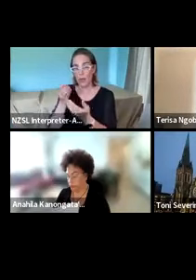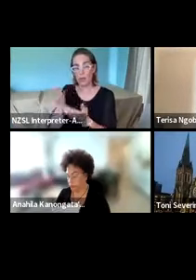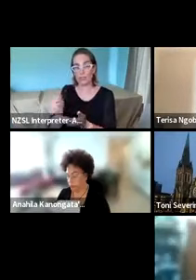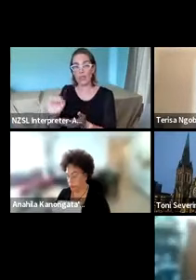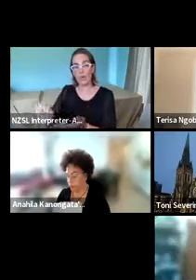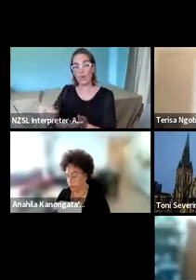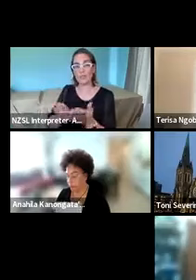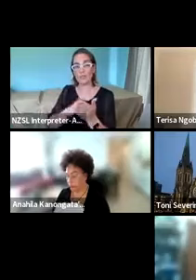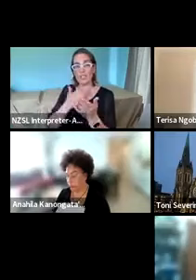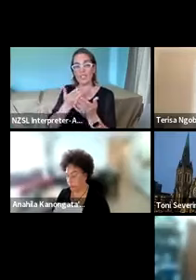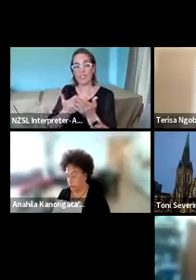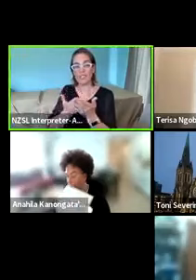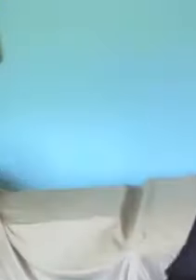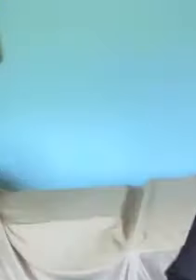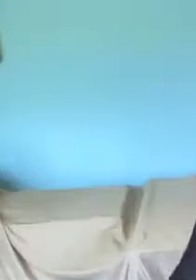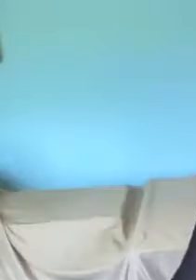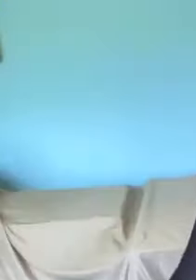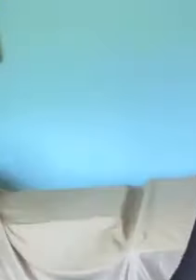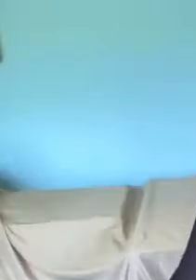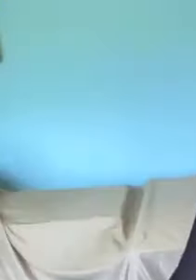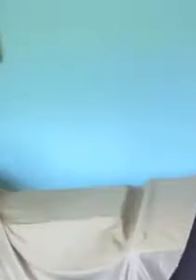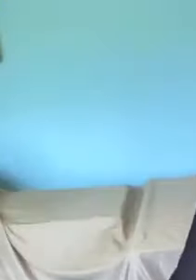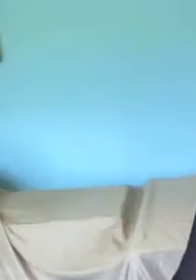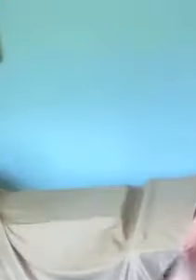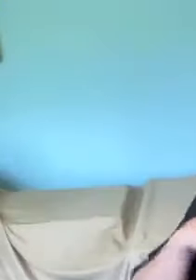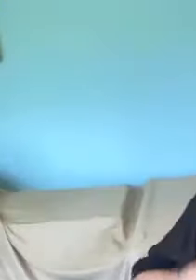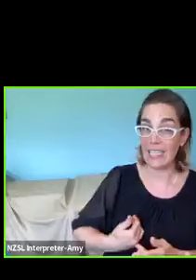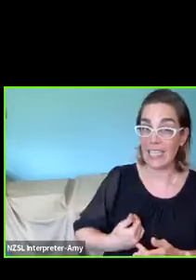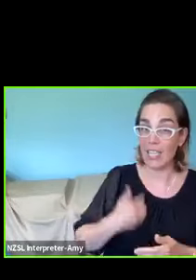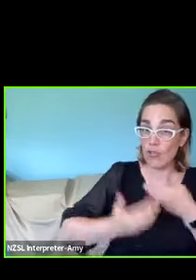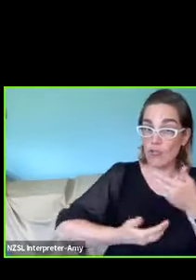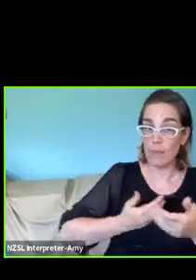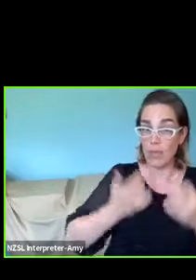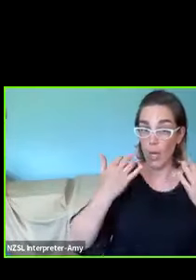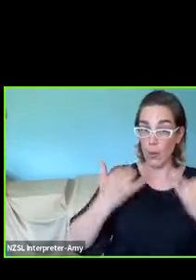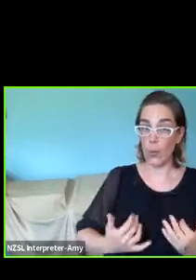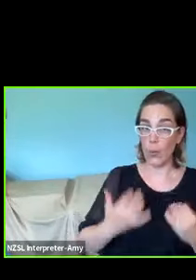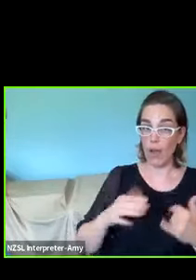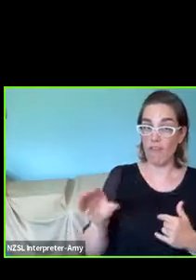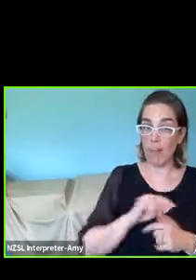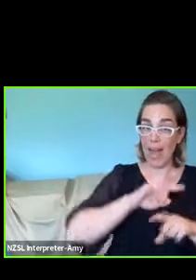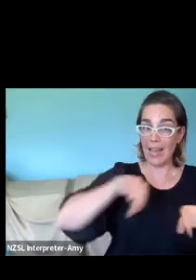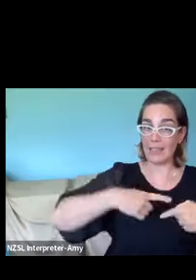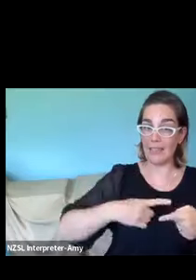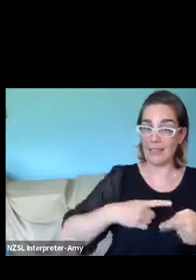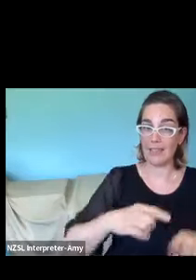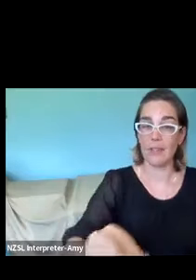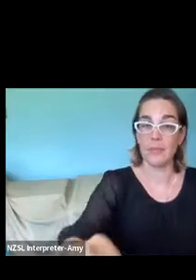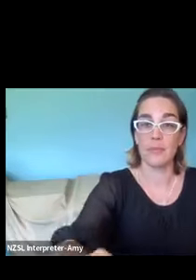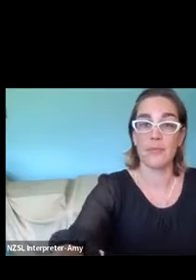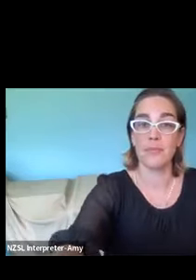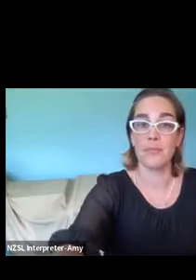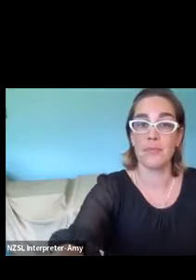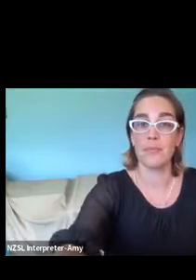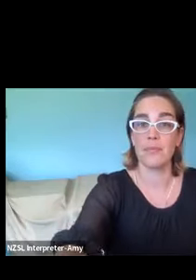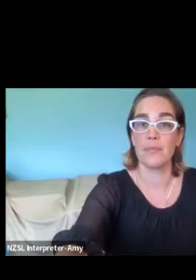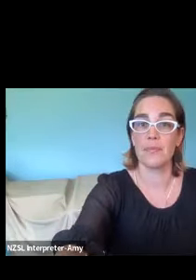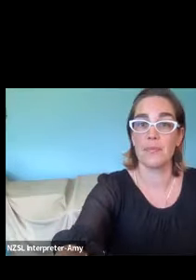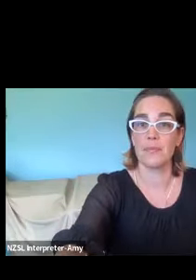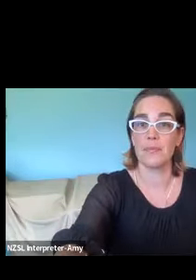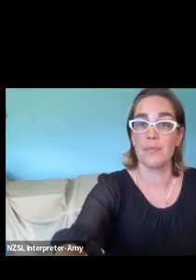submission. Do you require a descriptor from us? Onto the system, if you could,